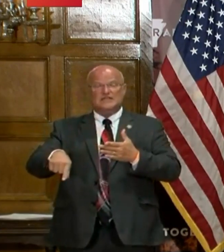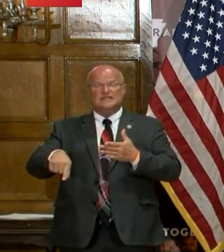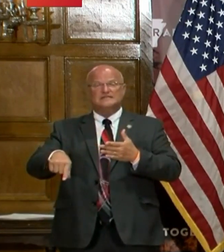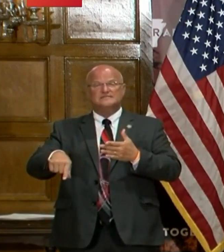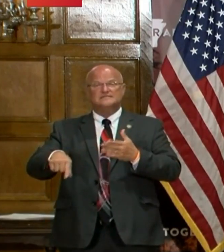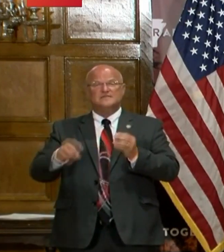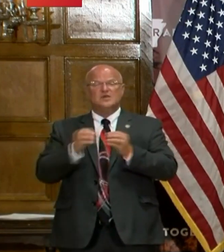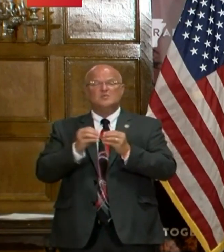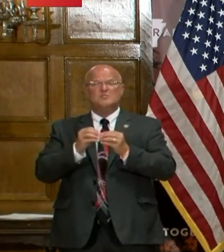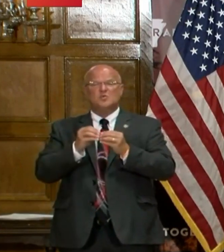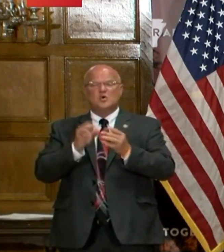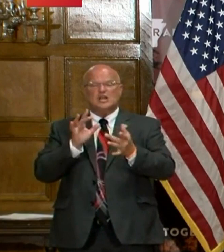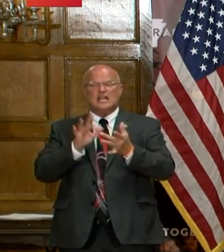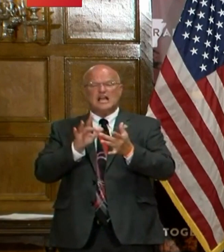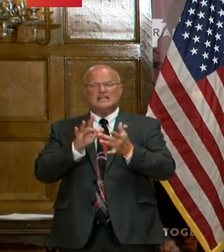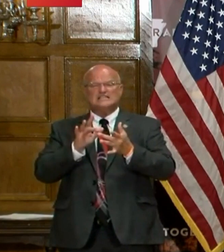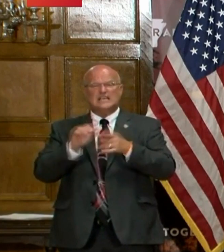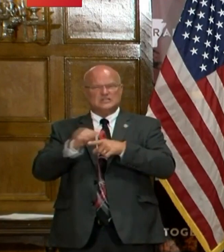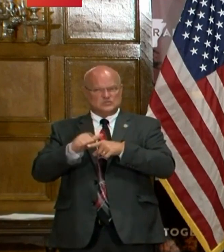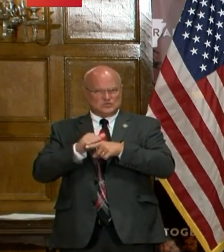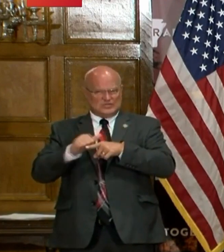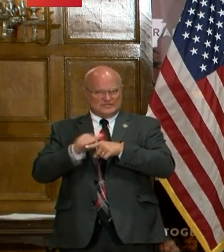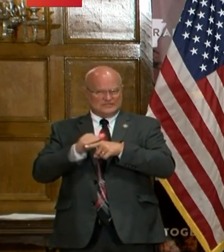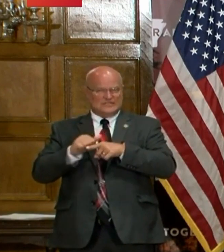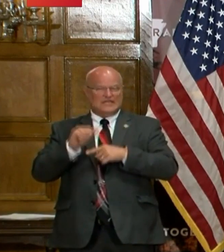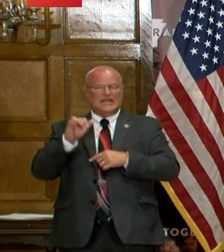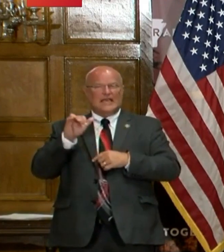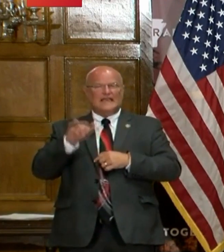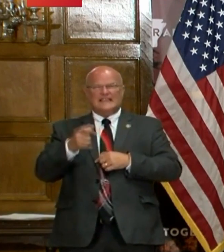more challenging, but you're still working with the same team.